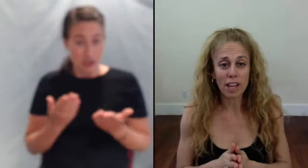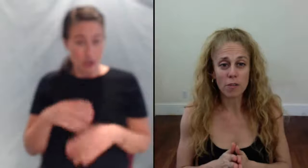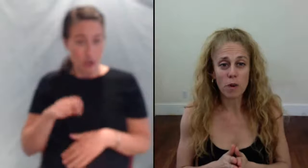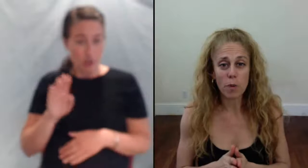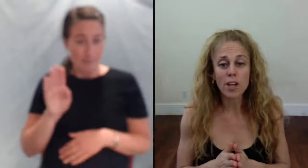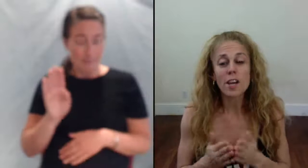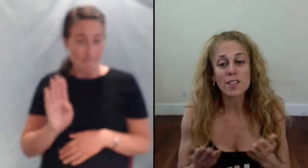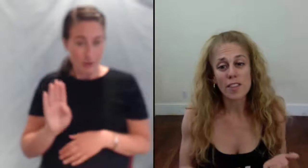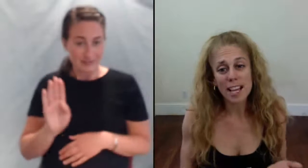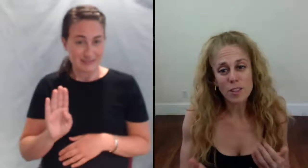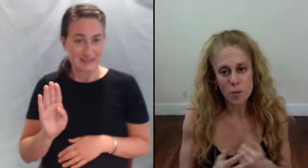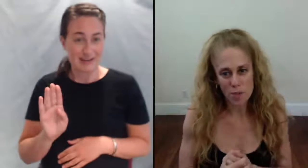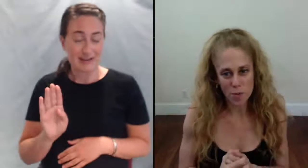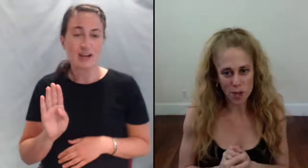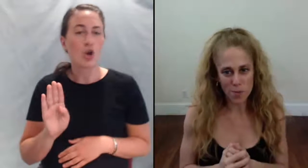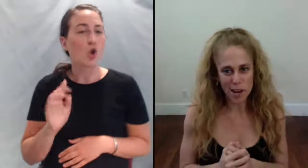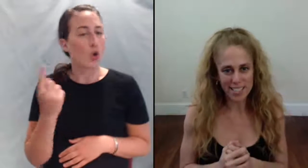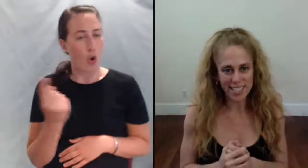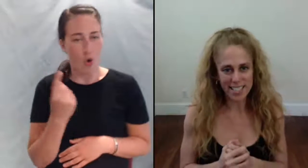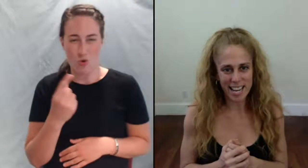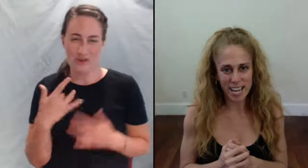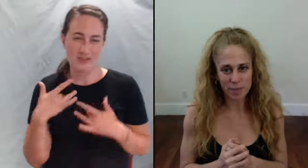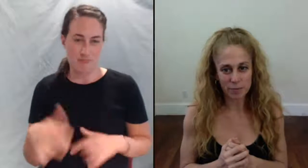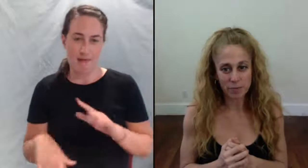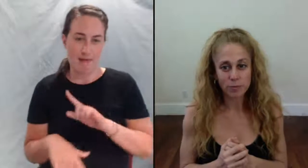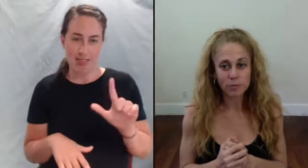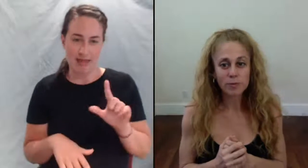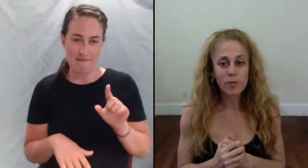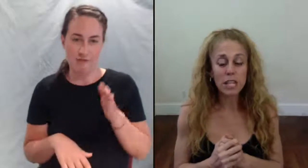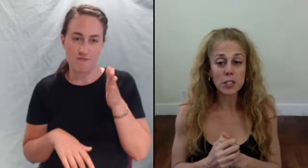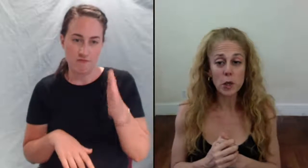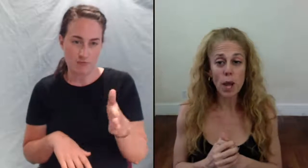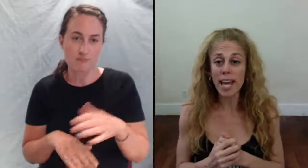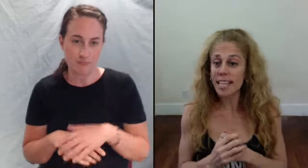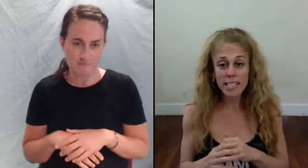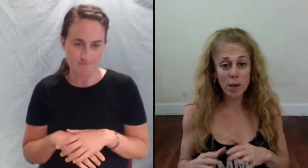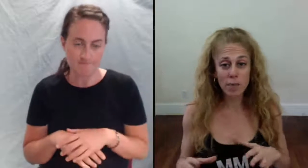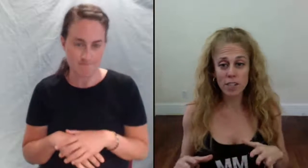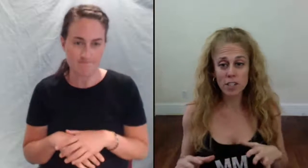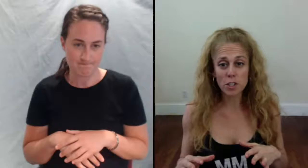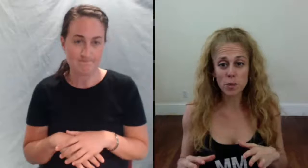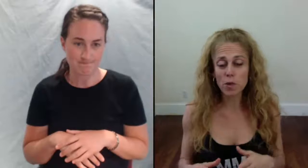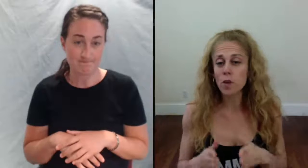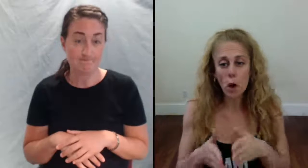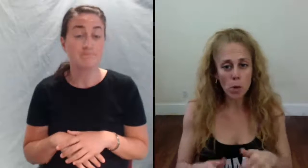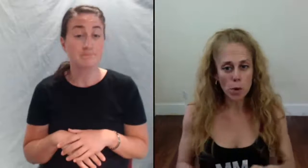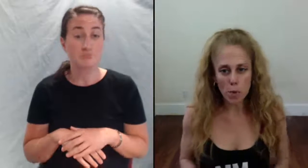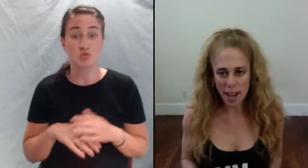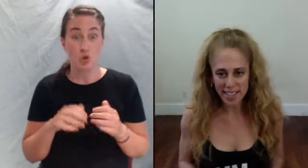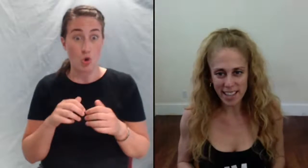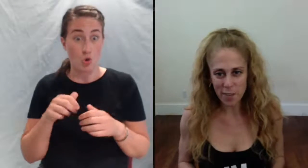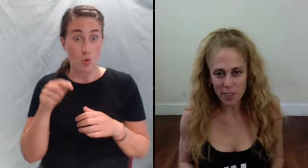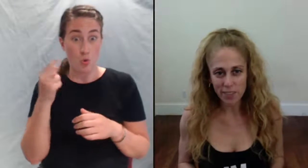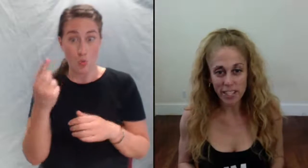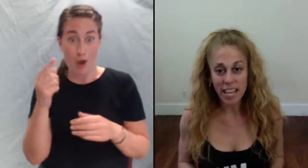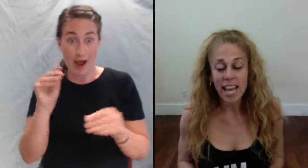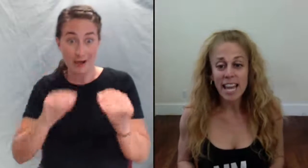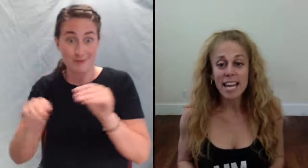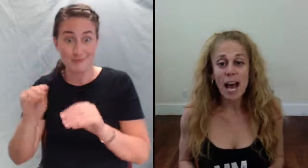the left leg forward, so that's the one that we're going to practice today. So anytime we finish a move, we'll go back